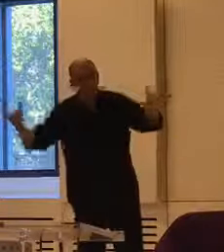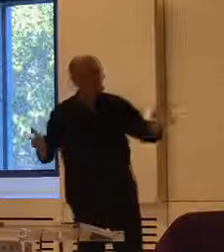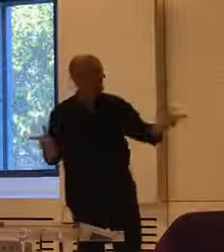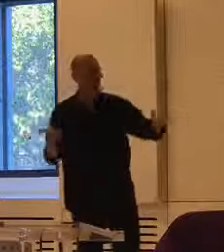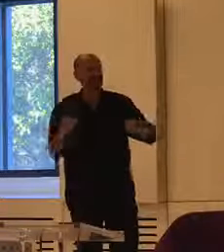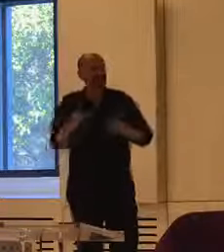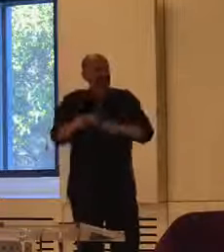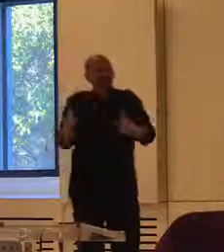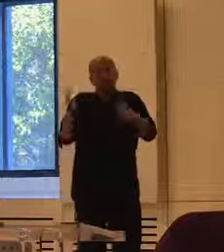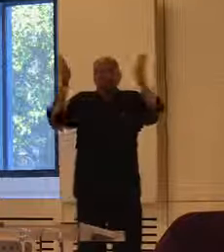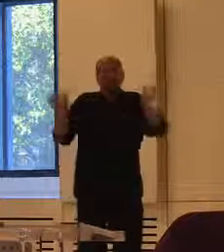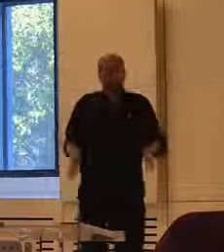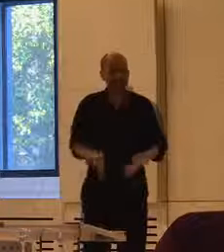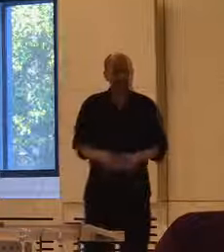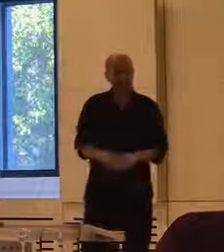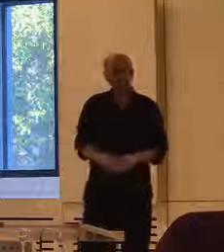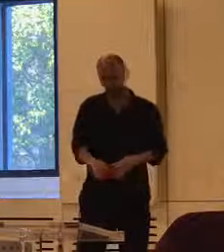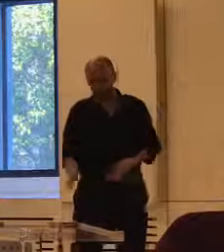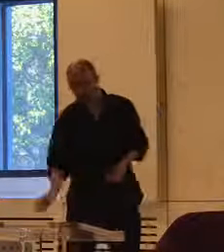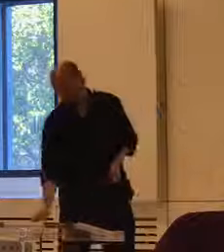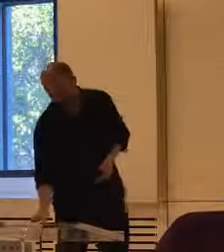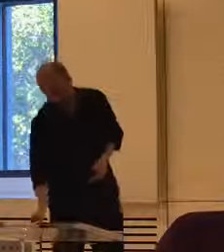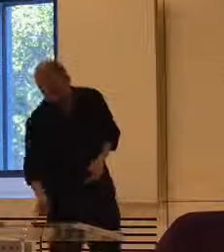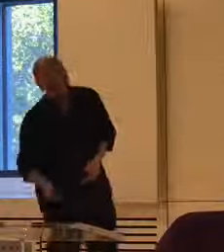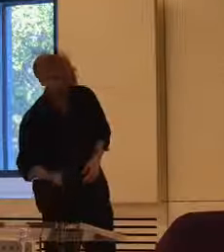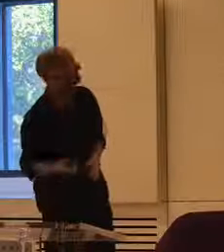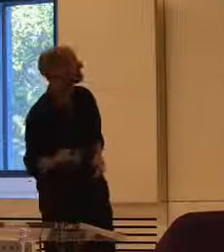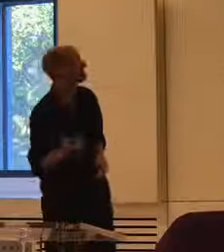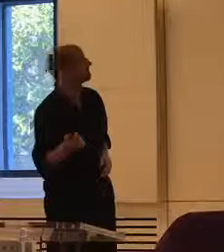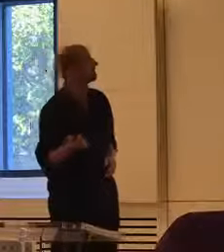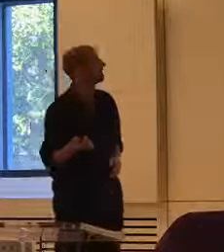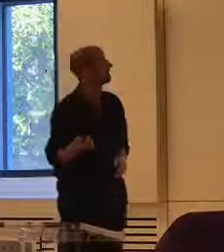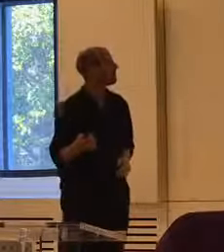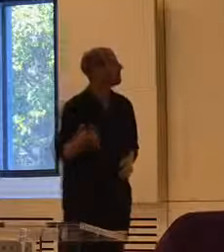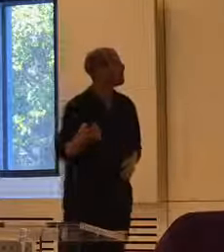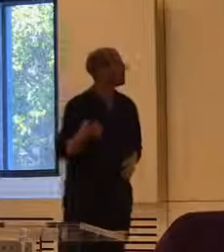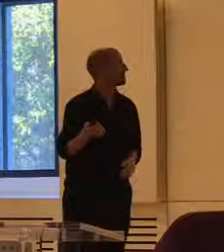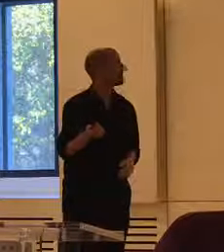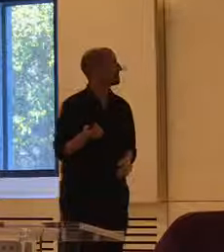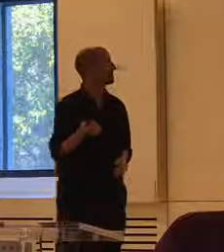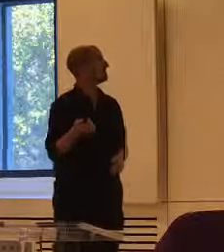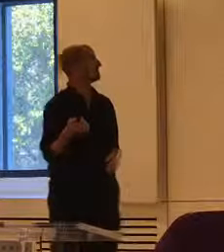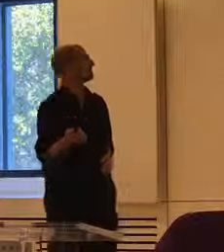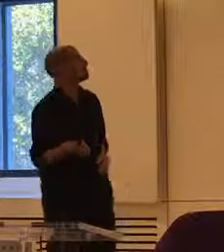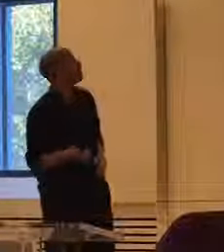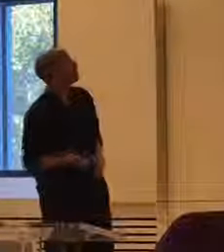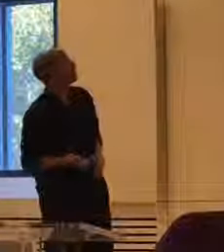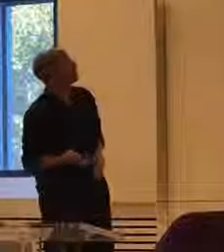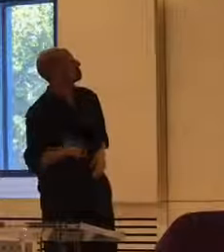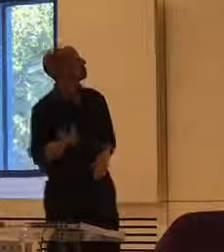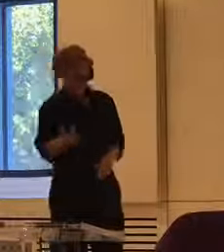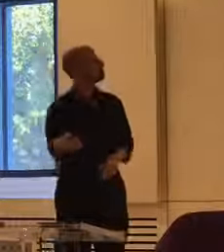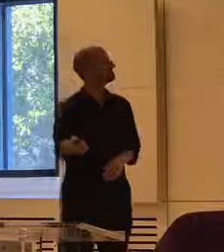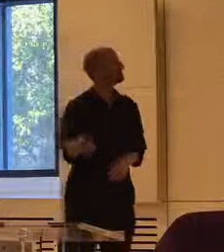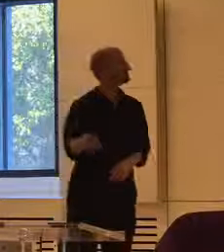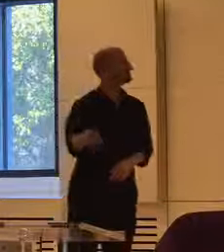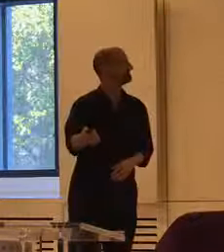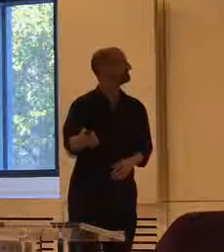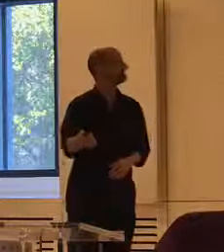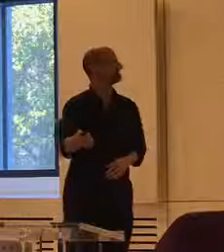and if it fails, they won't have access to that language. But they'd still have to provide sign language for those children before